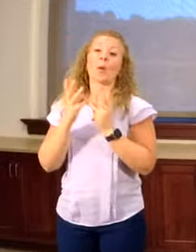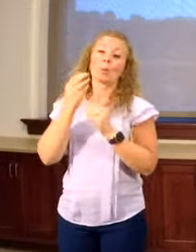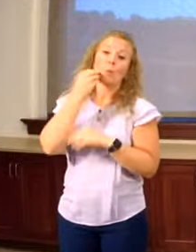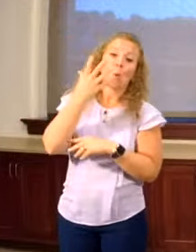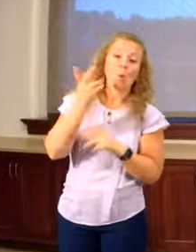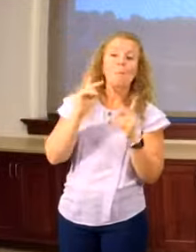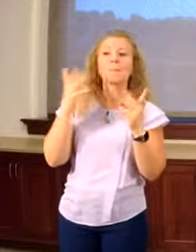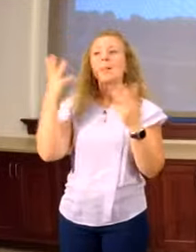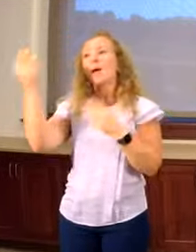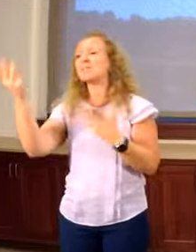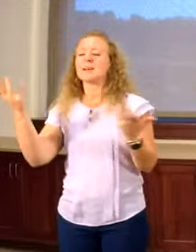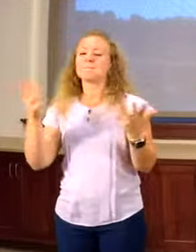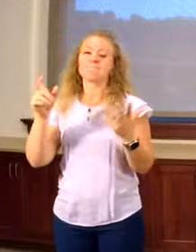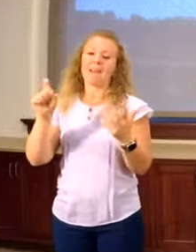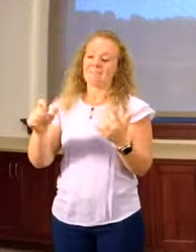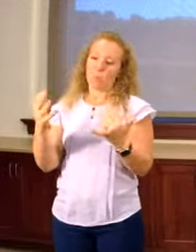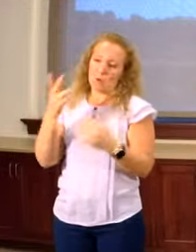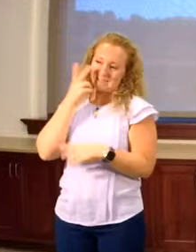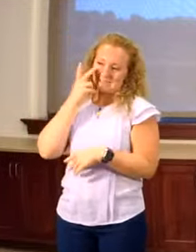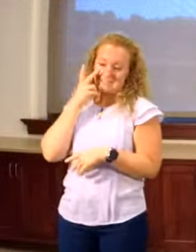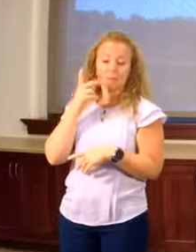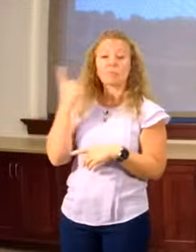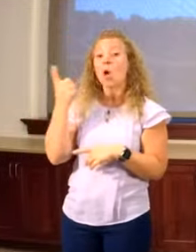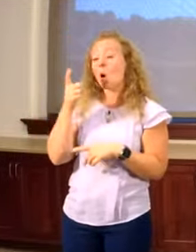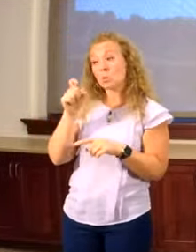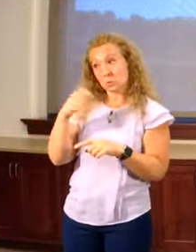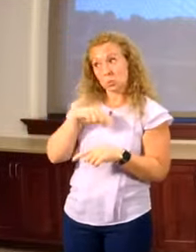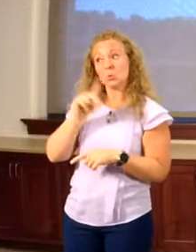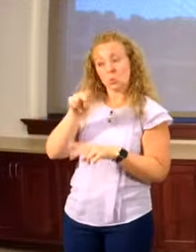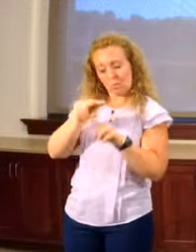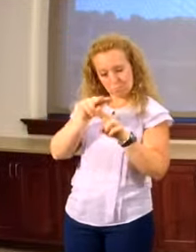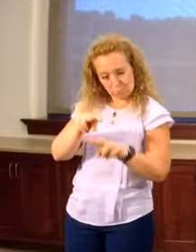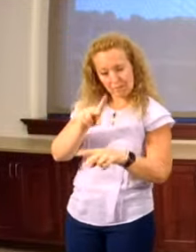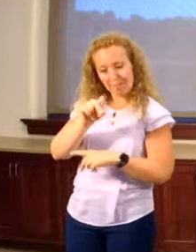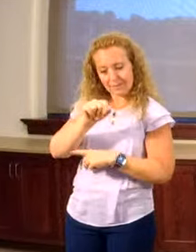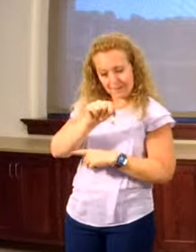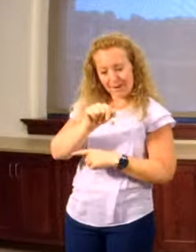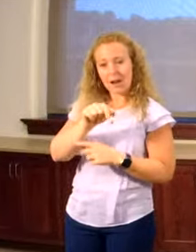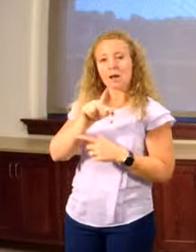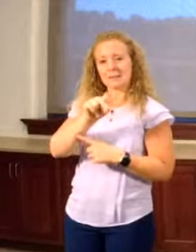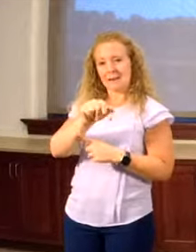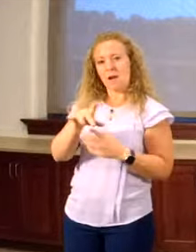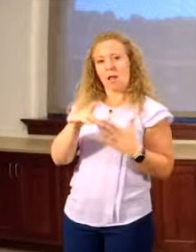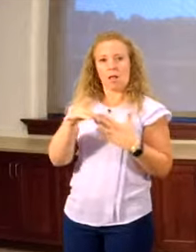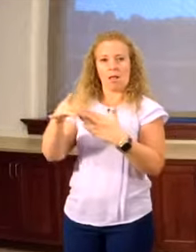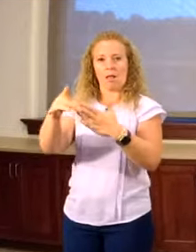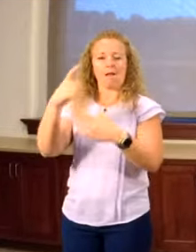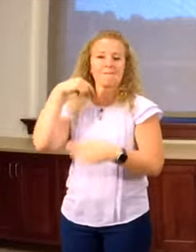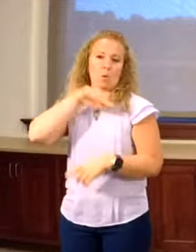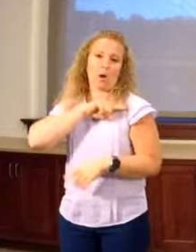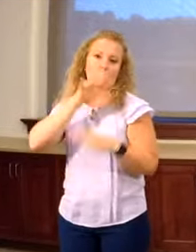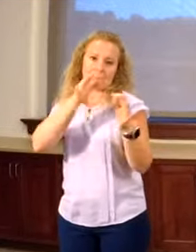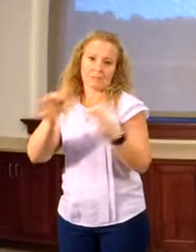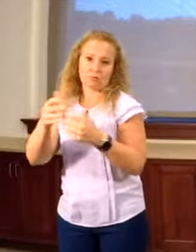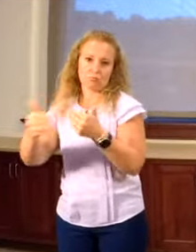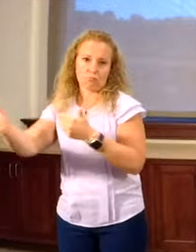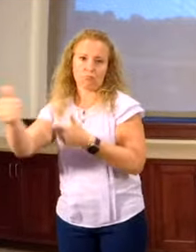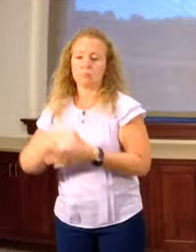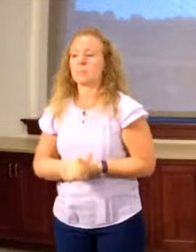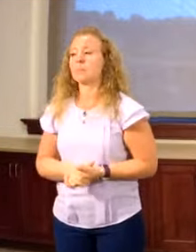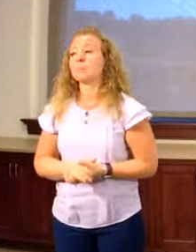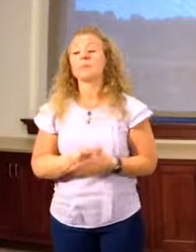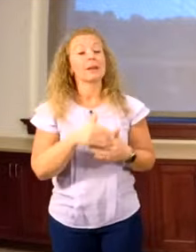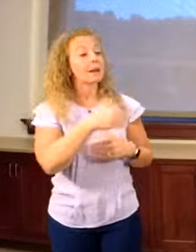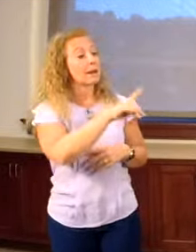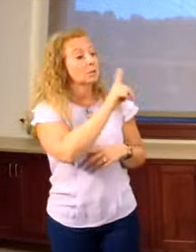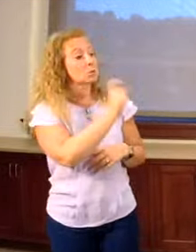outdoors. So we'll just have to see. As always, we follow the data and let the data lead us on guidance. This